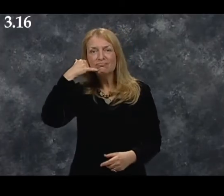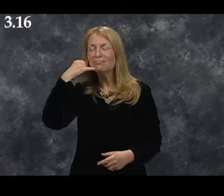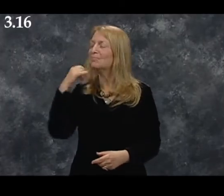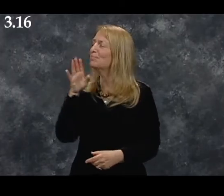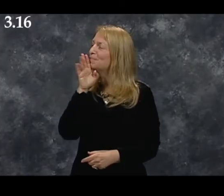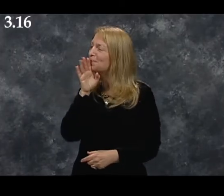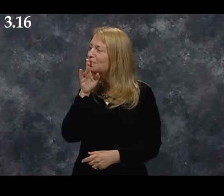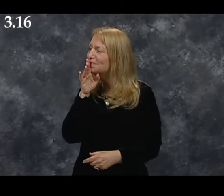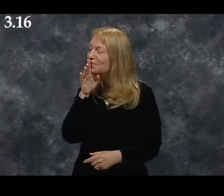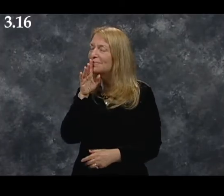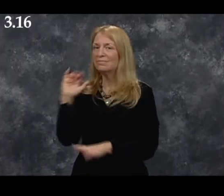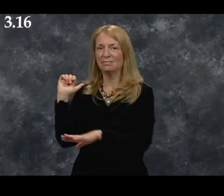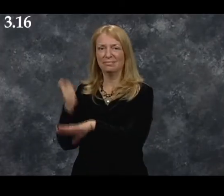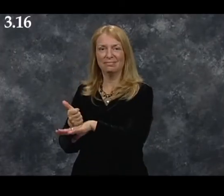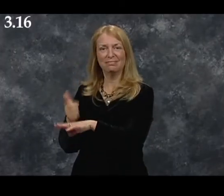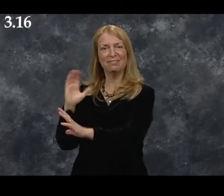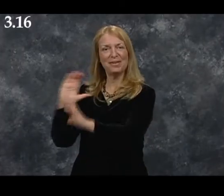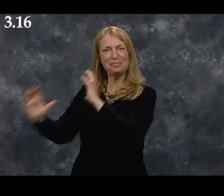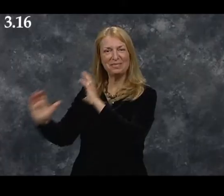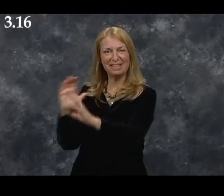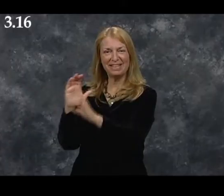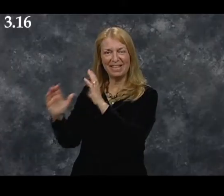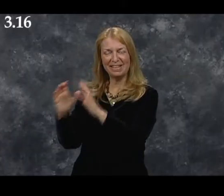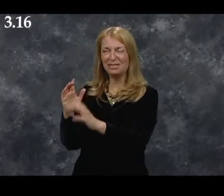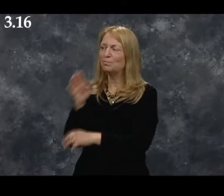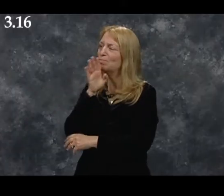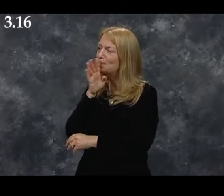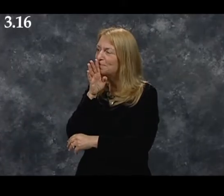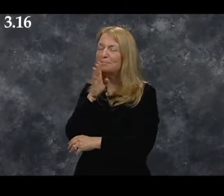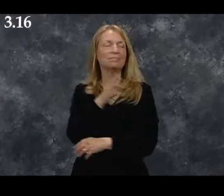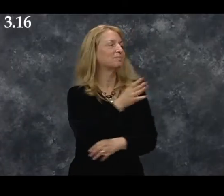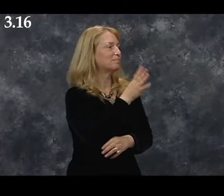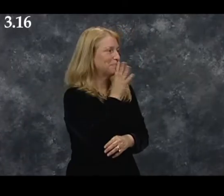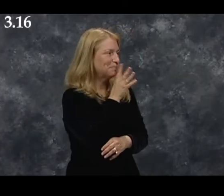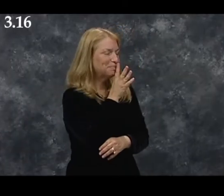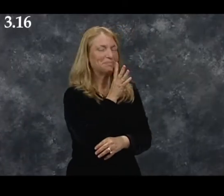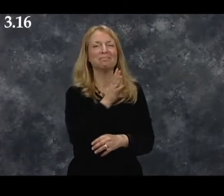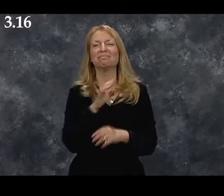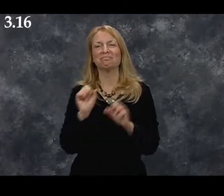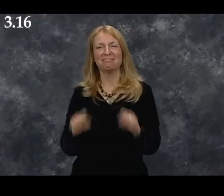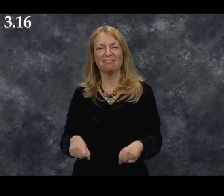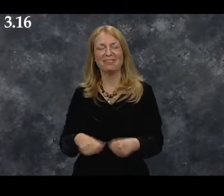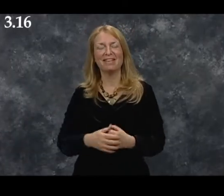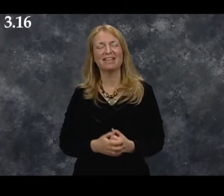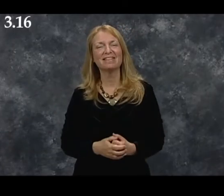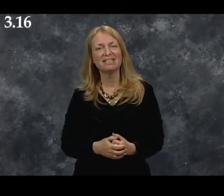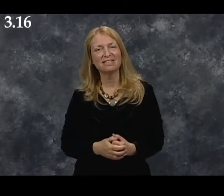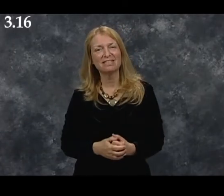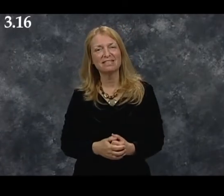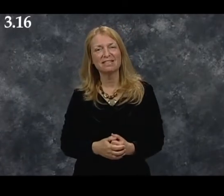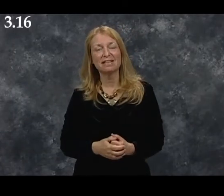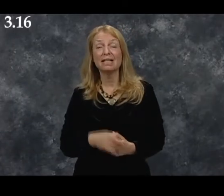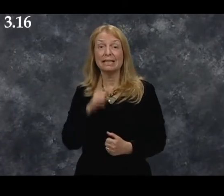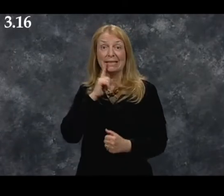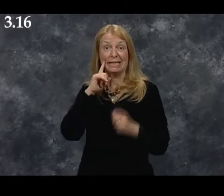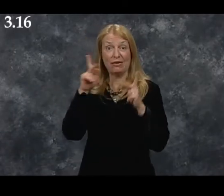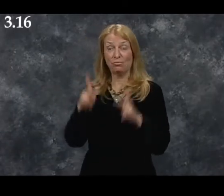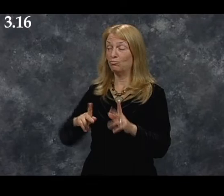operator establishes communication with the employer through a telephone line via voice.